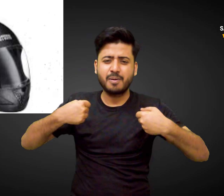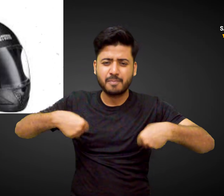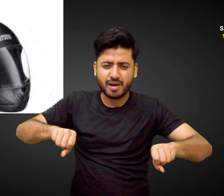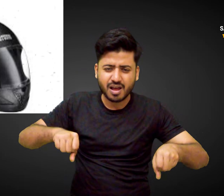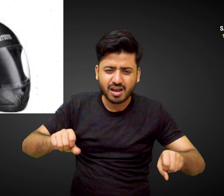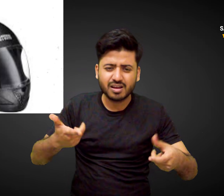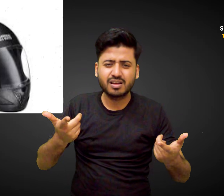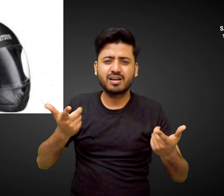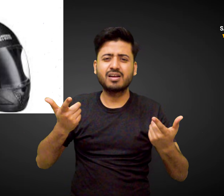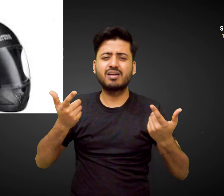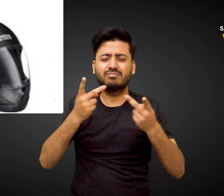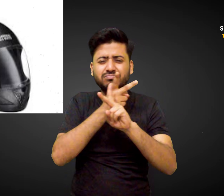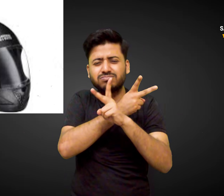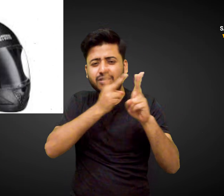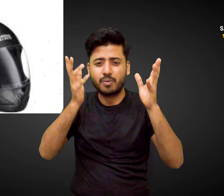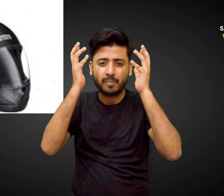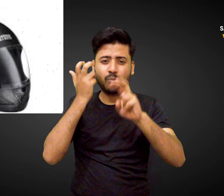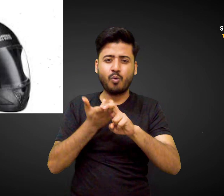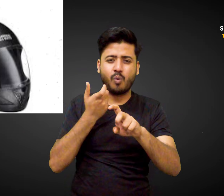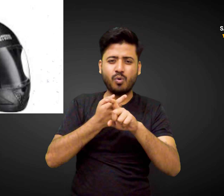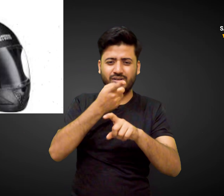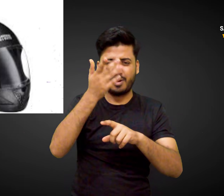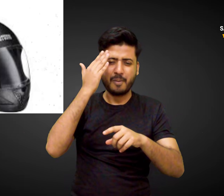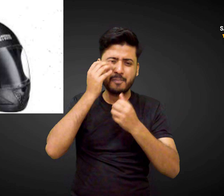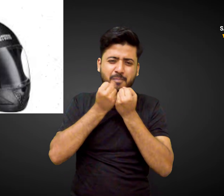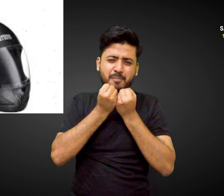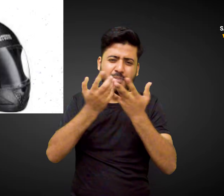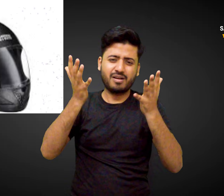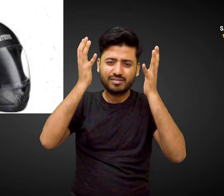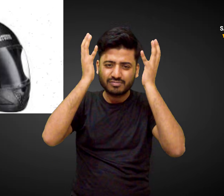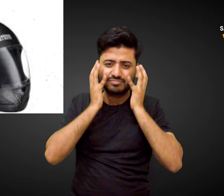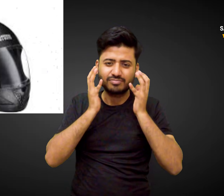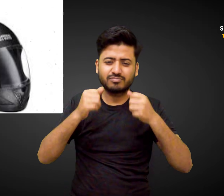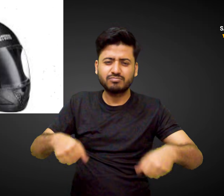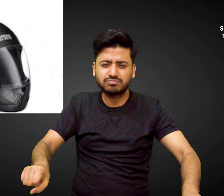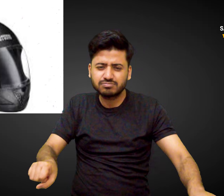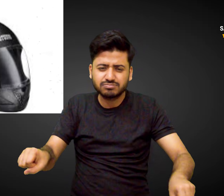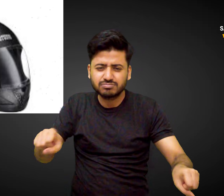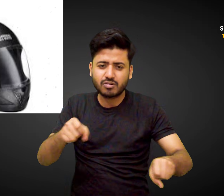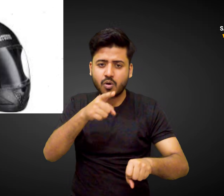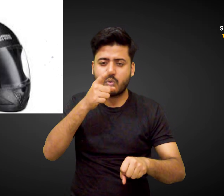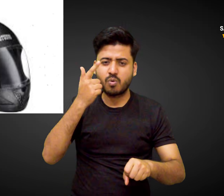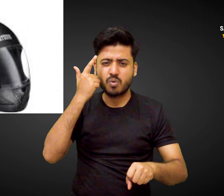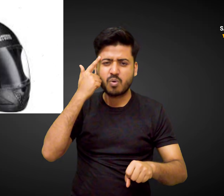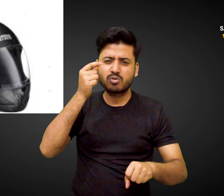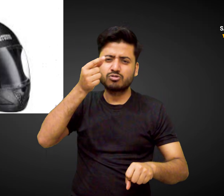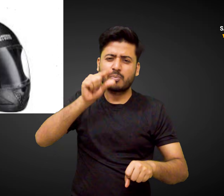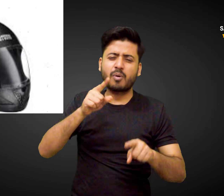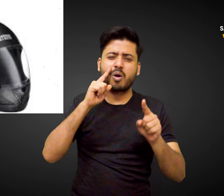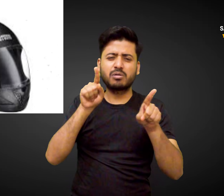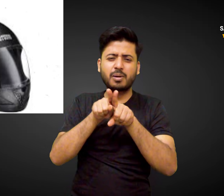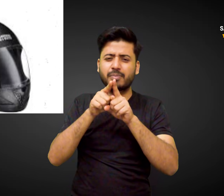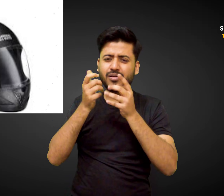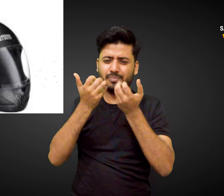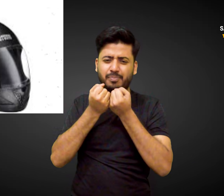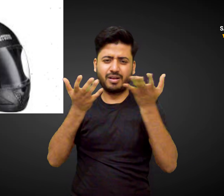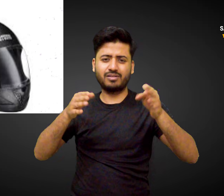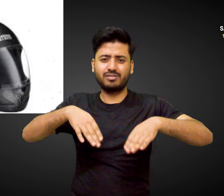breakage. Clean caps regularly. Wash caps frequently to remove accumulated sweat, oil, and bacteria that can lead to